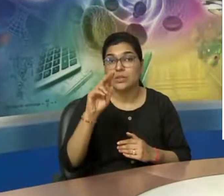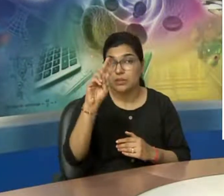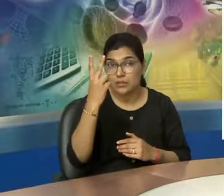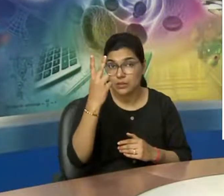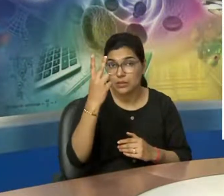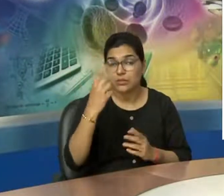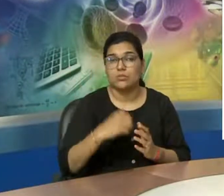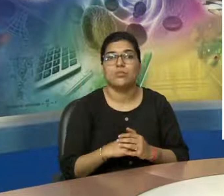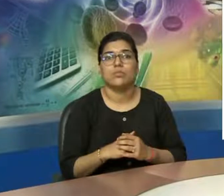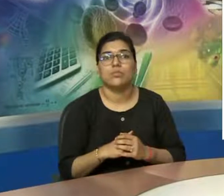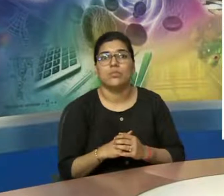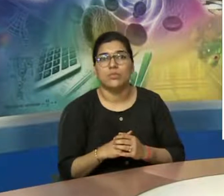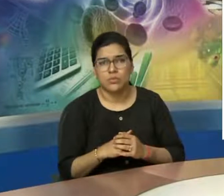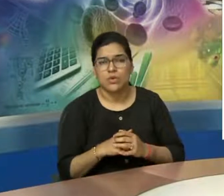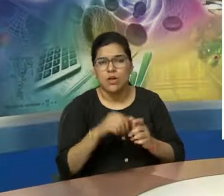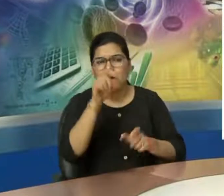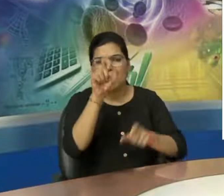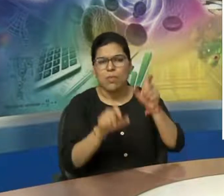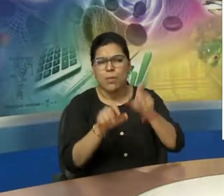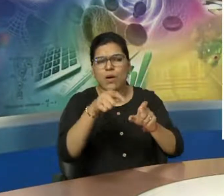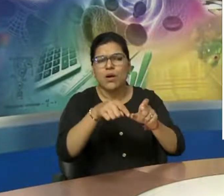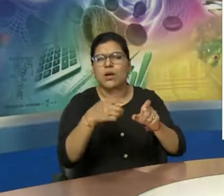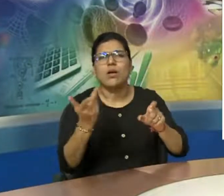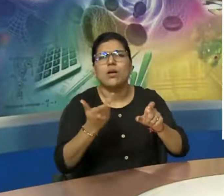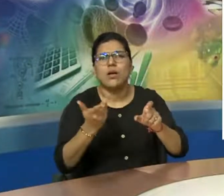that defines the basic unit of study.